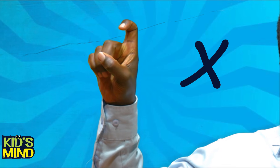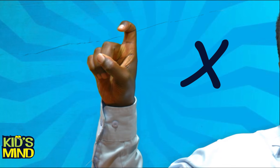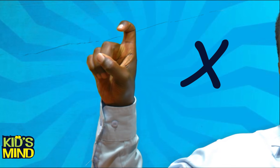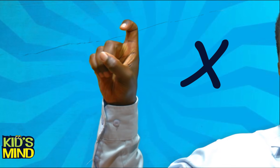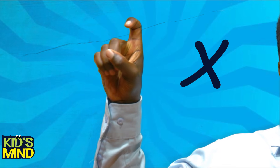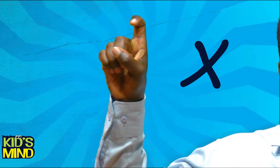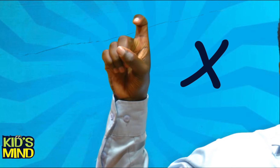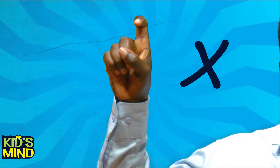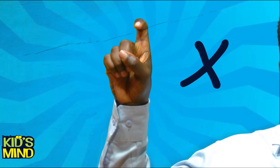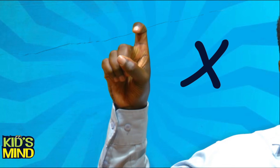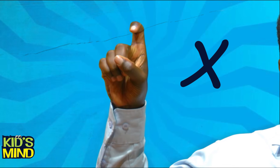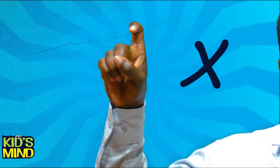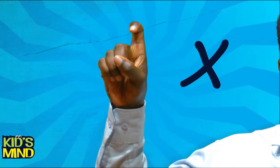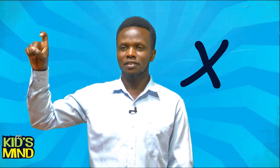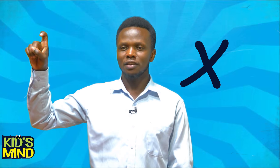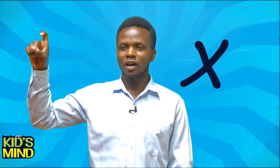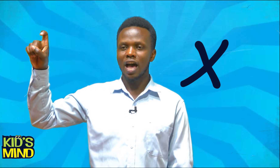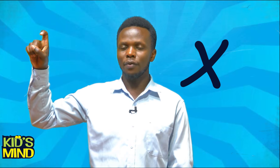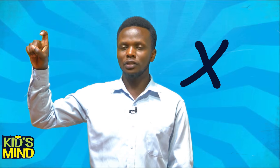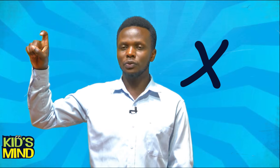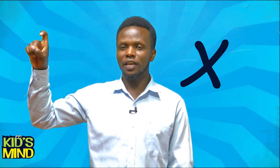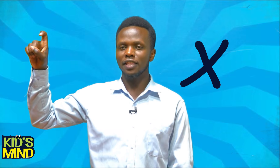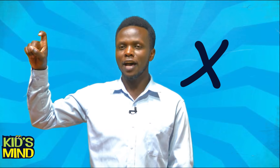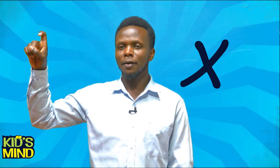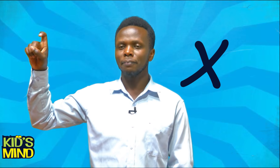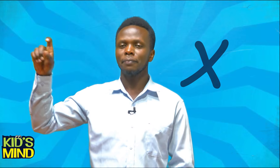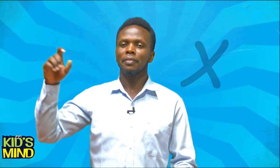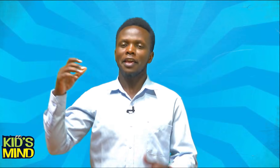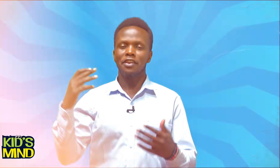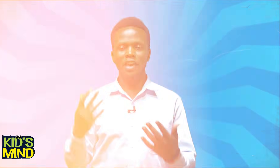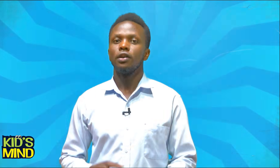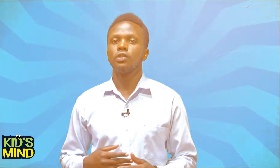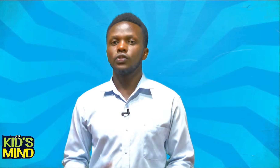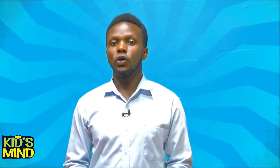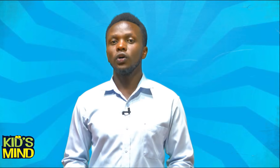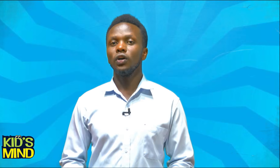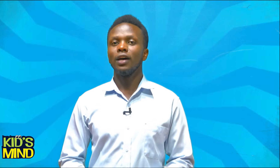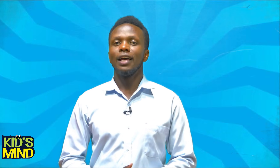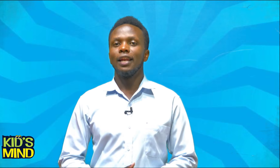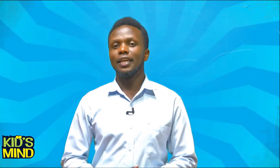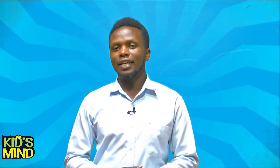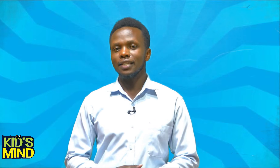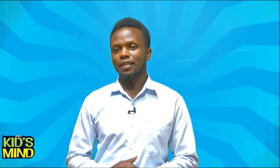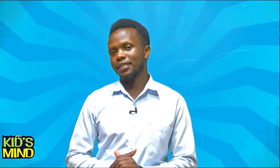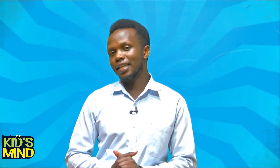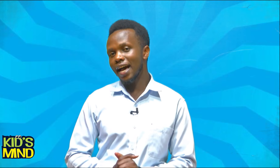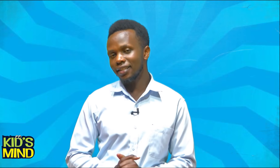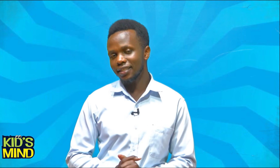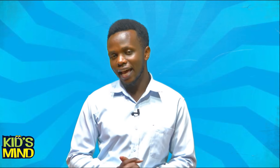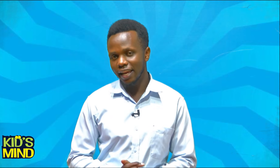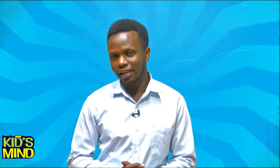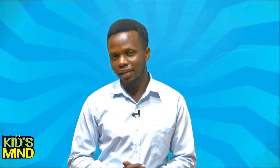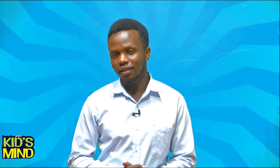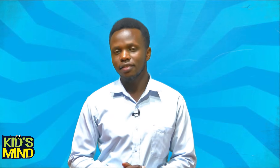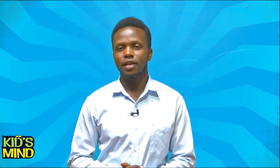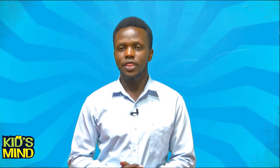letter X. Are we together? Yes. So let us start signing the